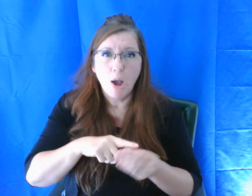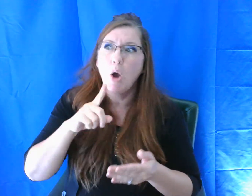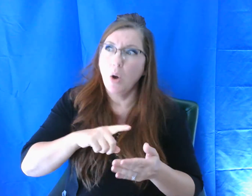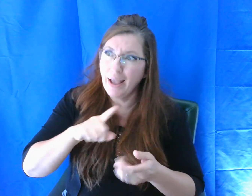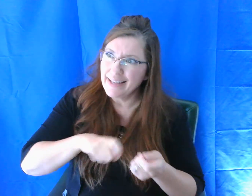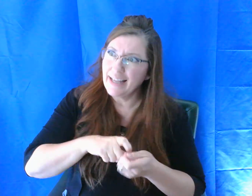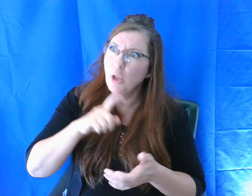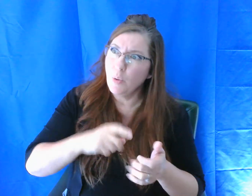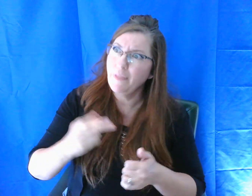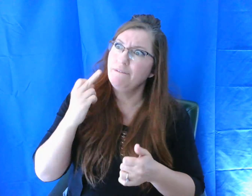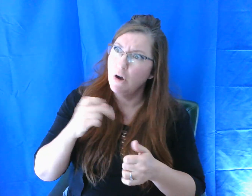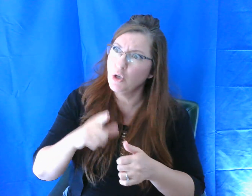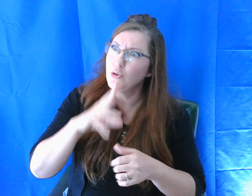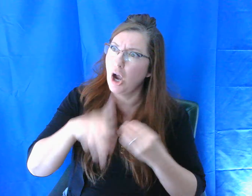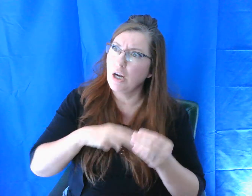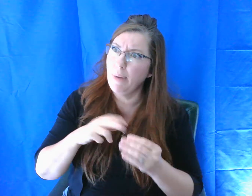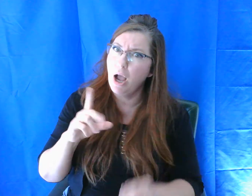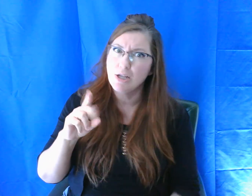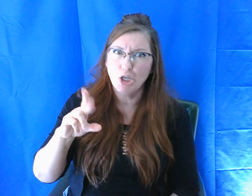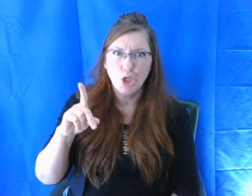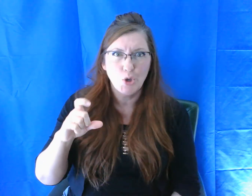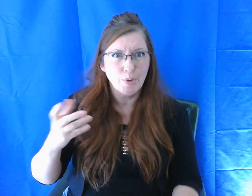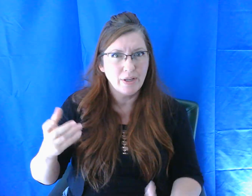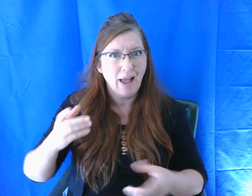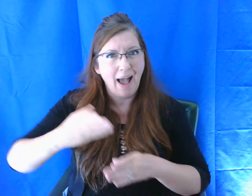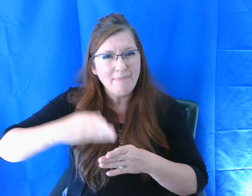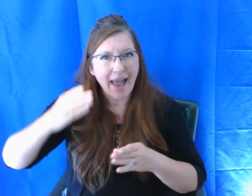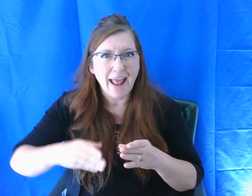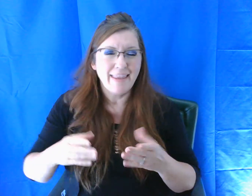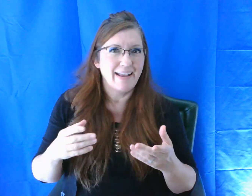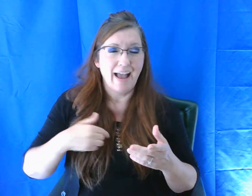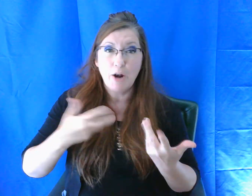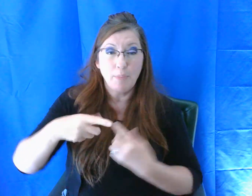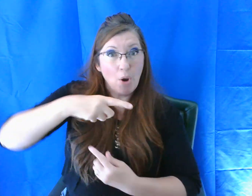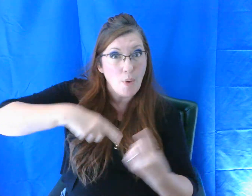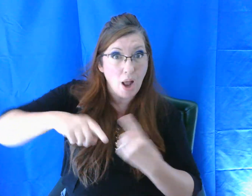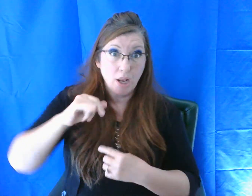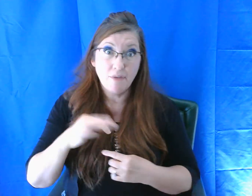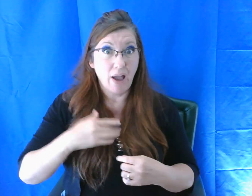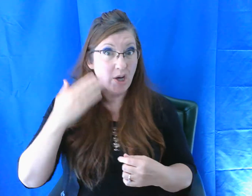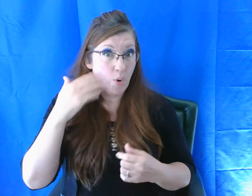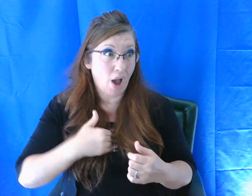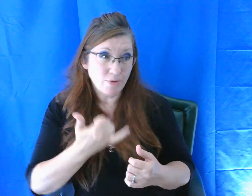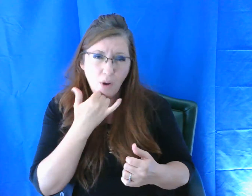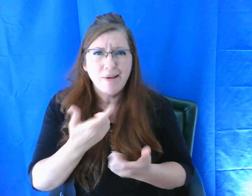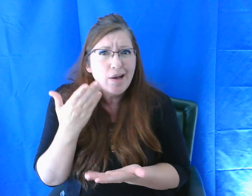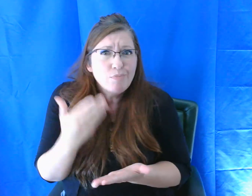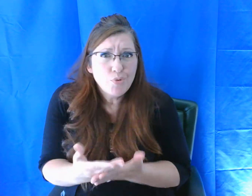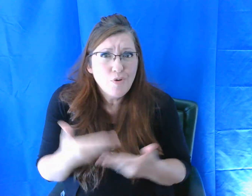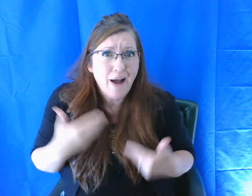talking about, dude? Yeah, alright, I'm ending this. I'm not going to be around someone. If I knew I was wrong. Well, then prove that I'm wrong. I don't